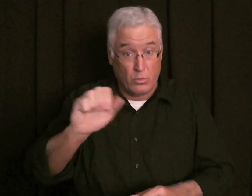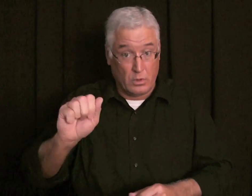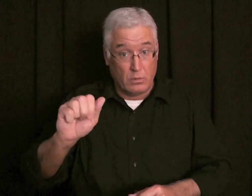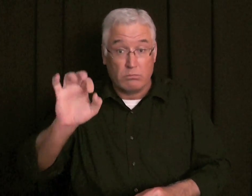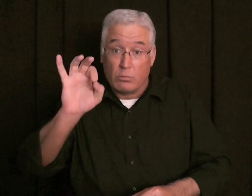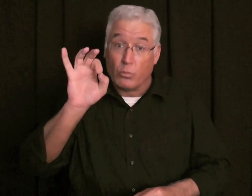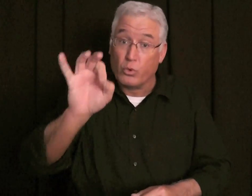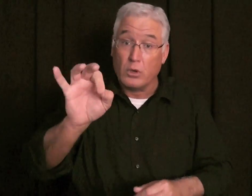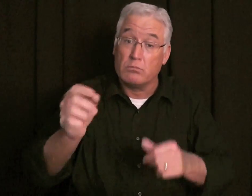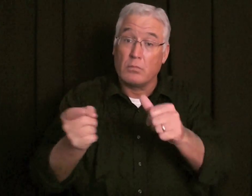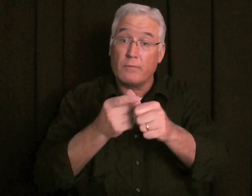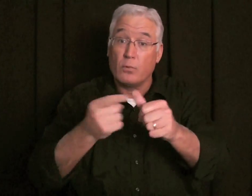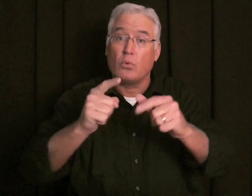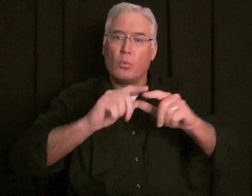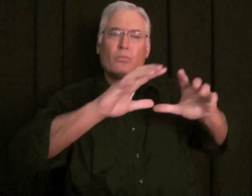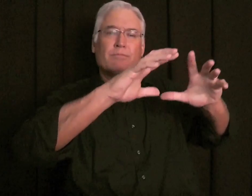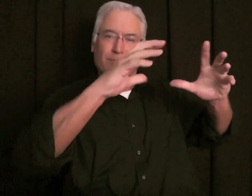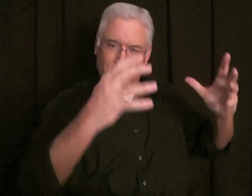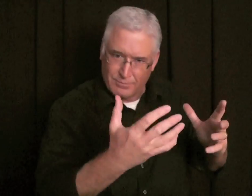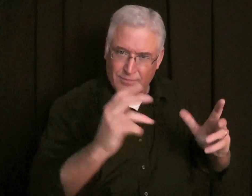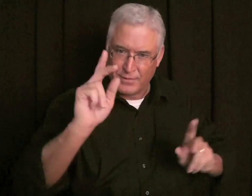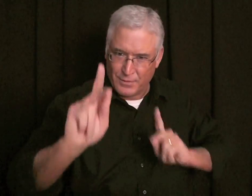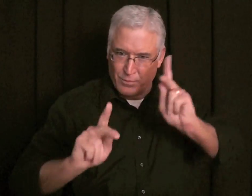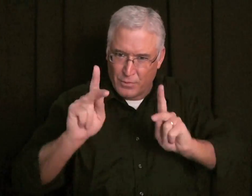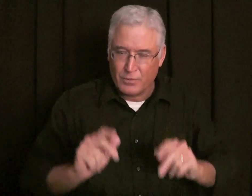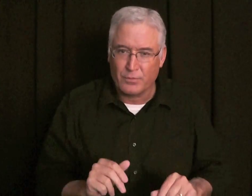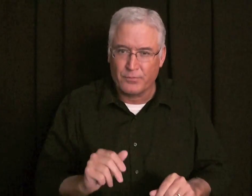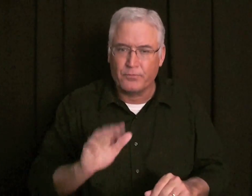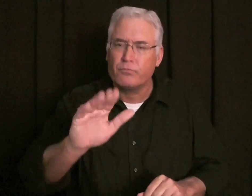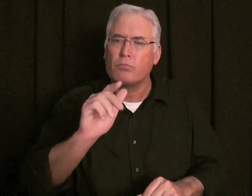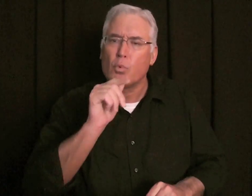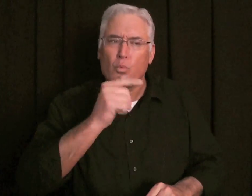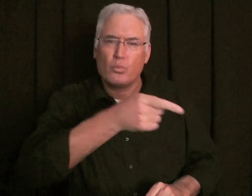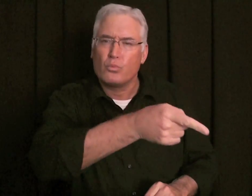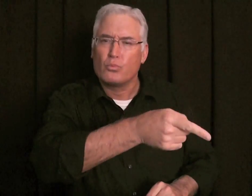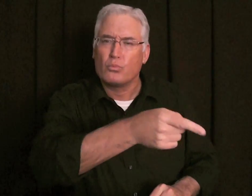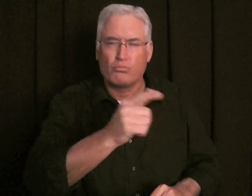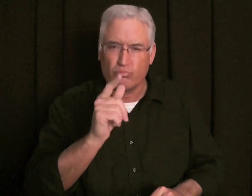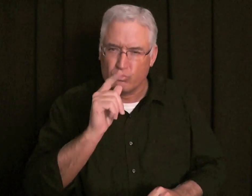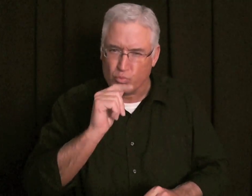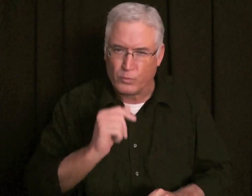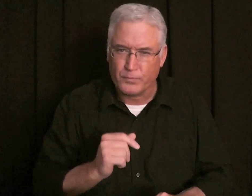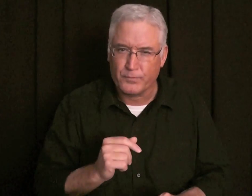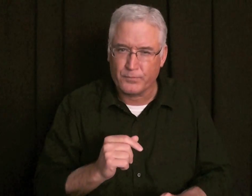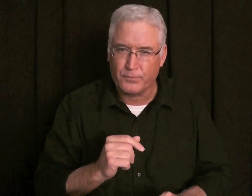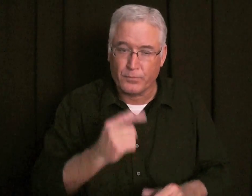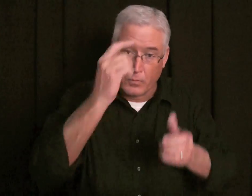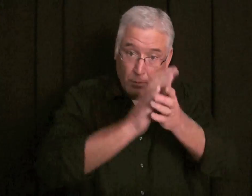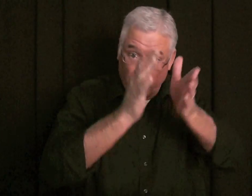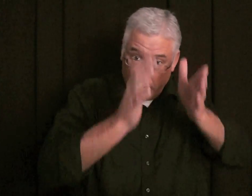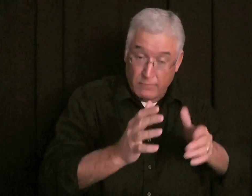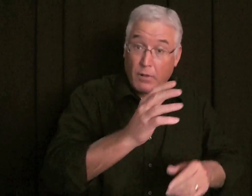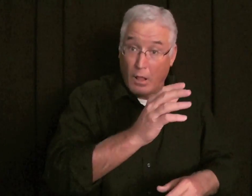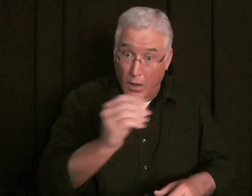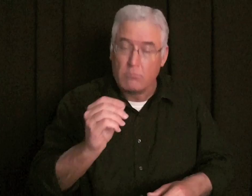redemption. And Hosea was speaking primarily to the group of people who was the corporate people, and this